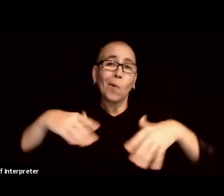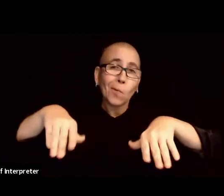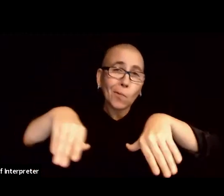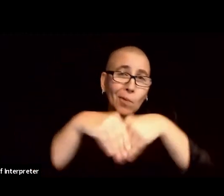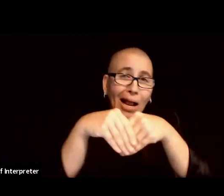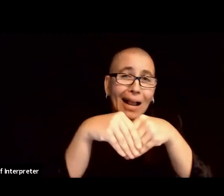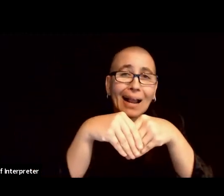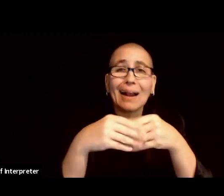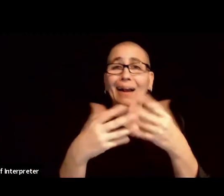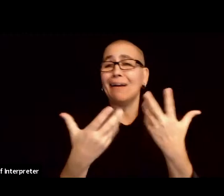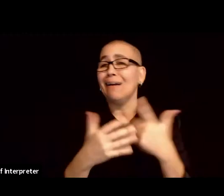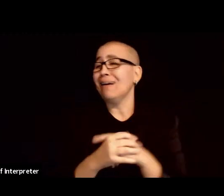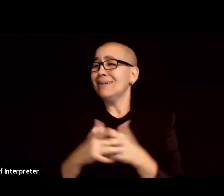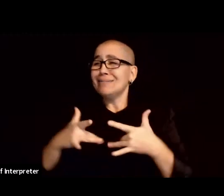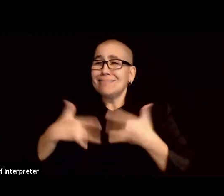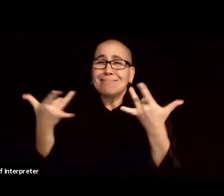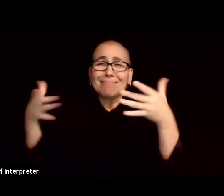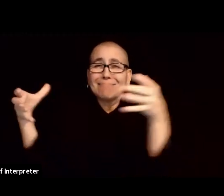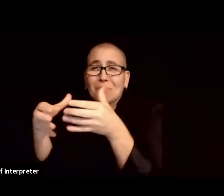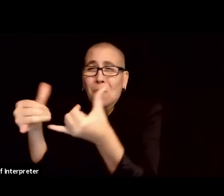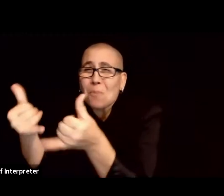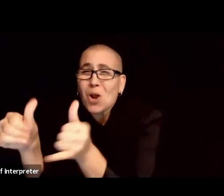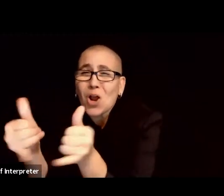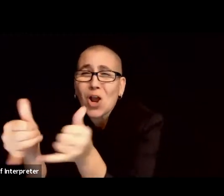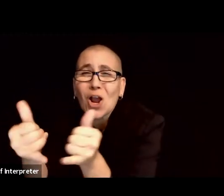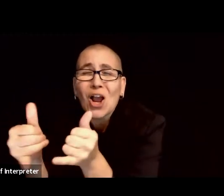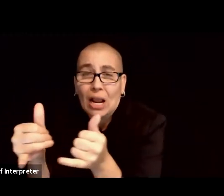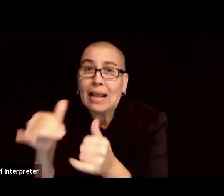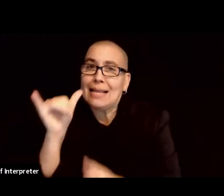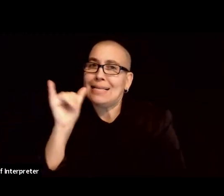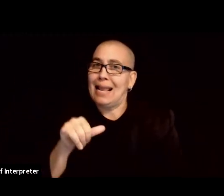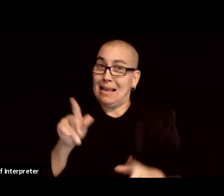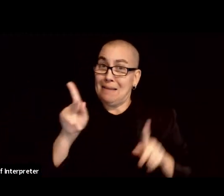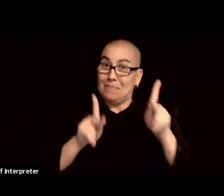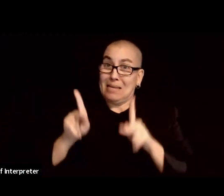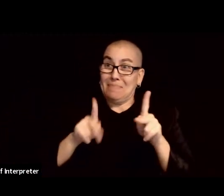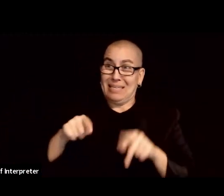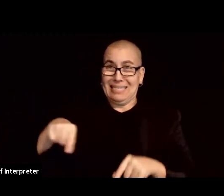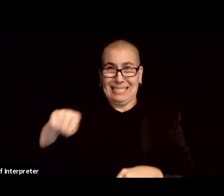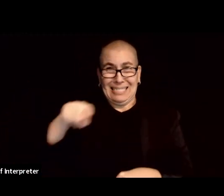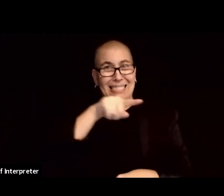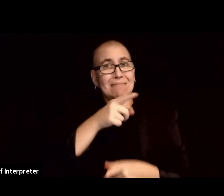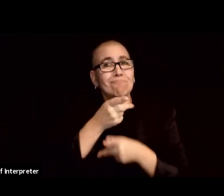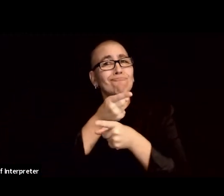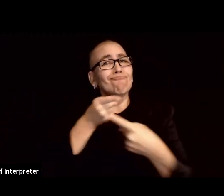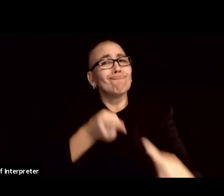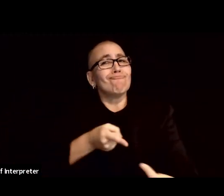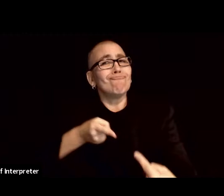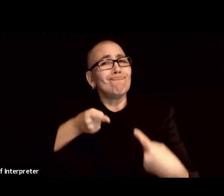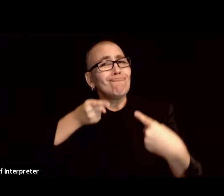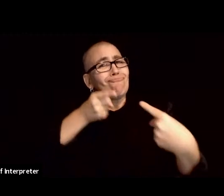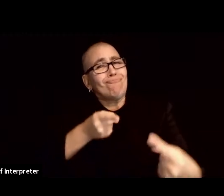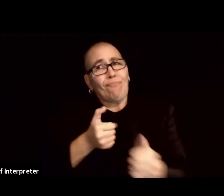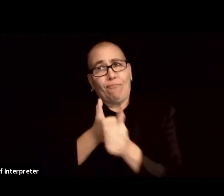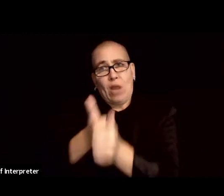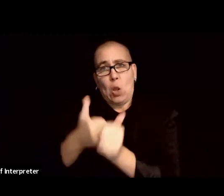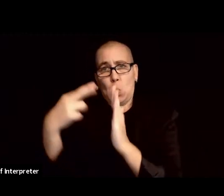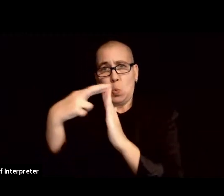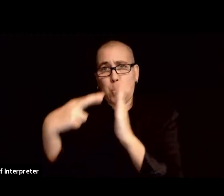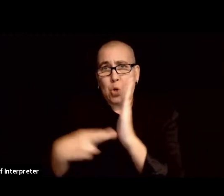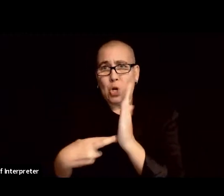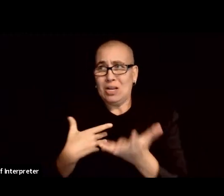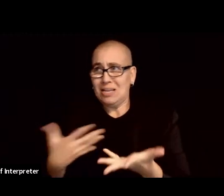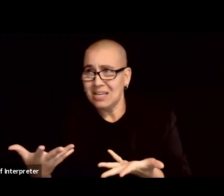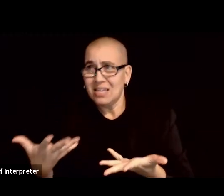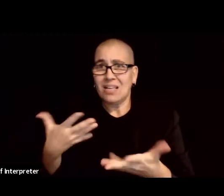to comply with the safety guidance and much reception. But as the night wears on, people start letting their